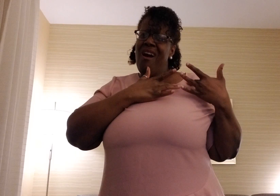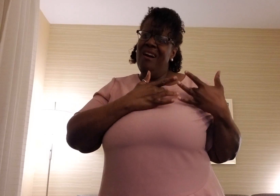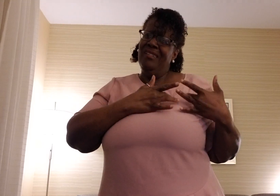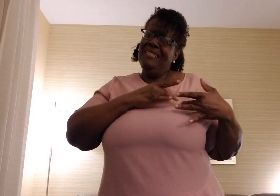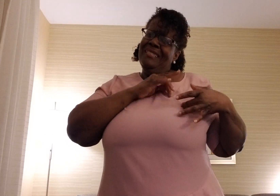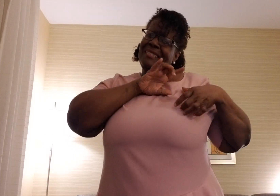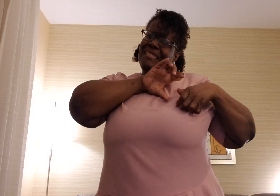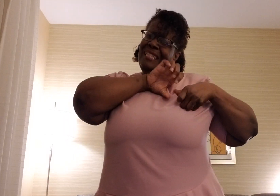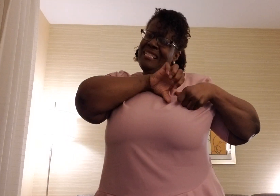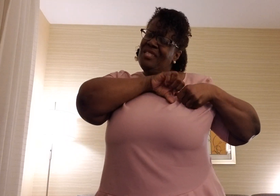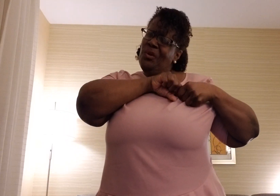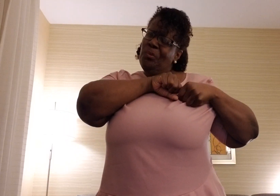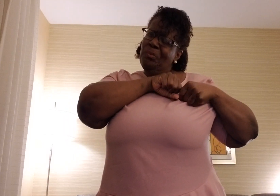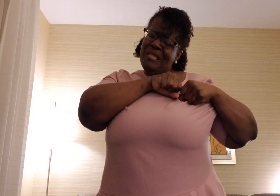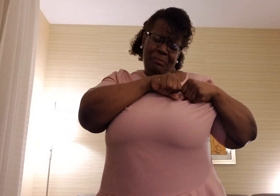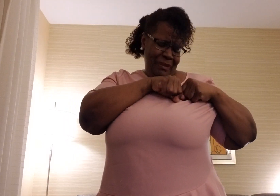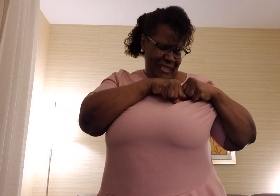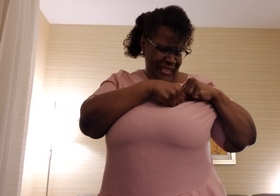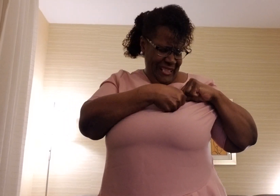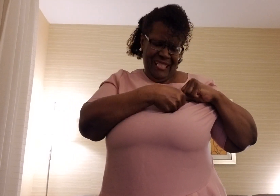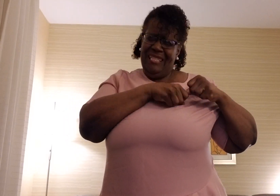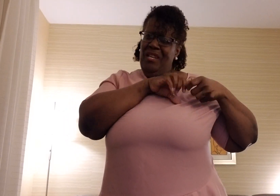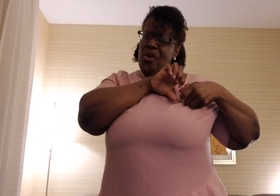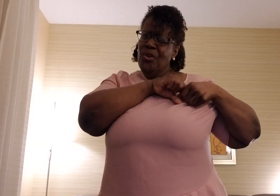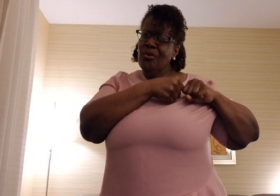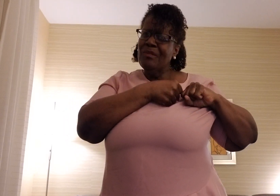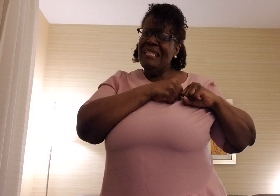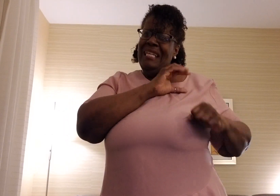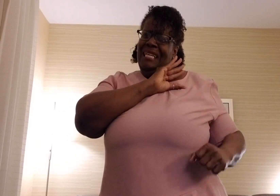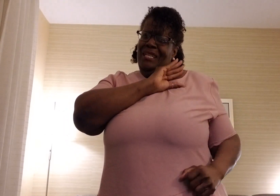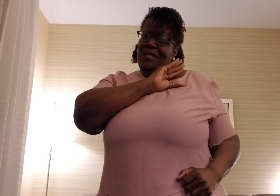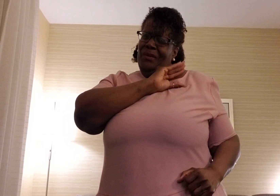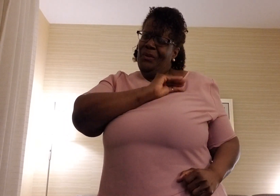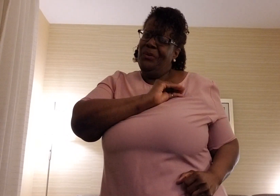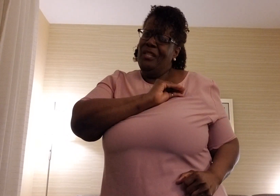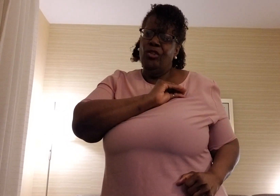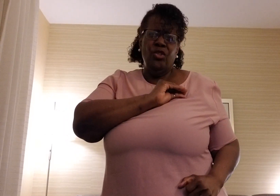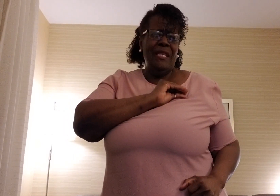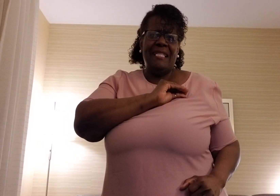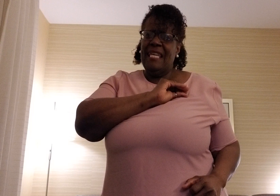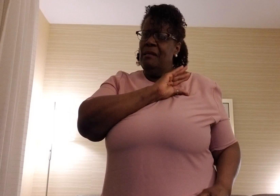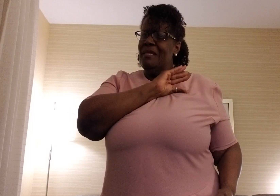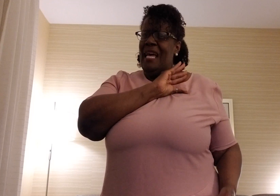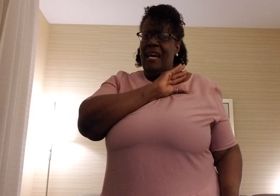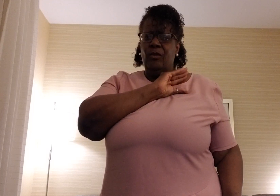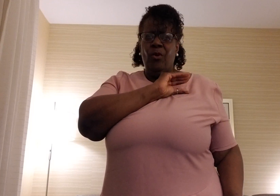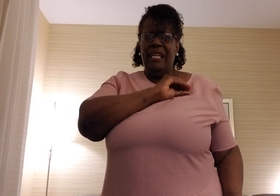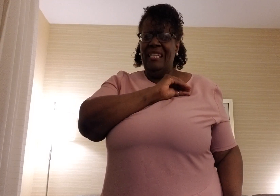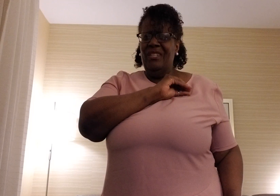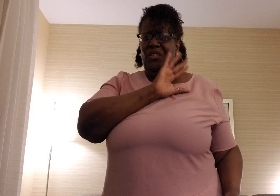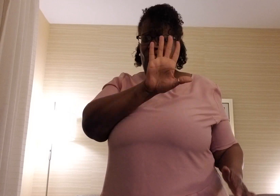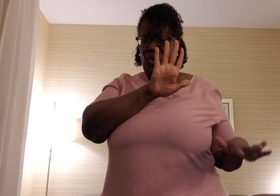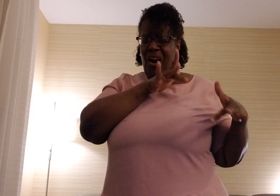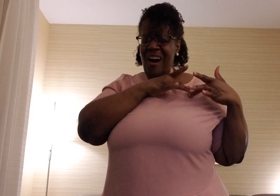heart is bleeding, it's hurt. And you can do that same sign right here. Your